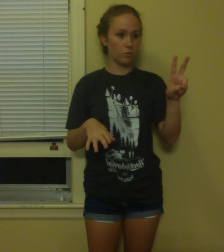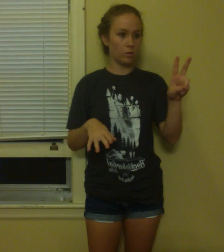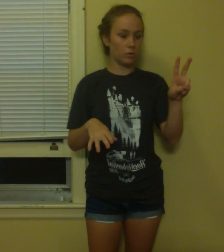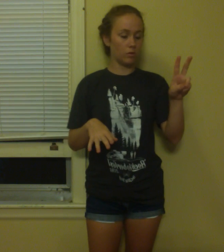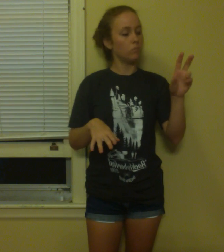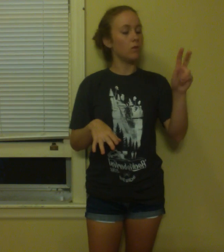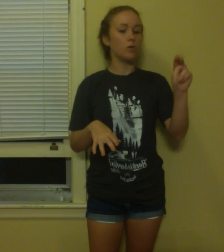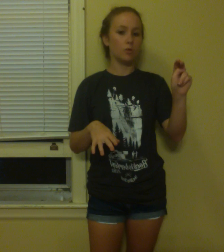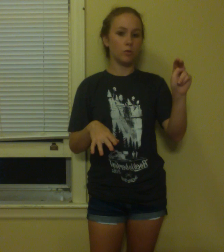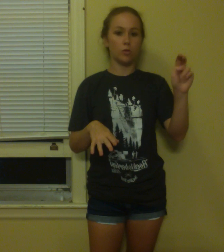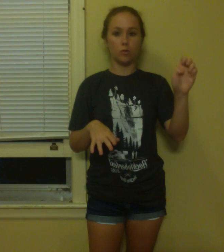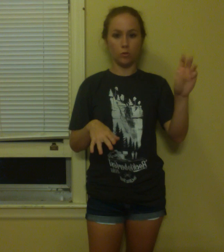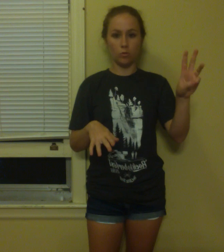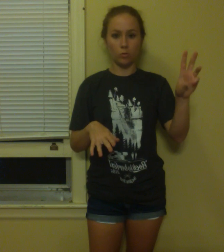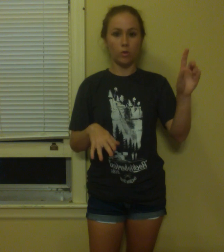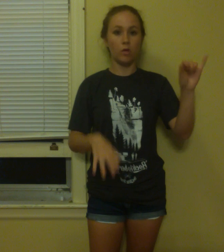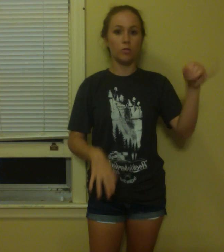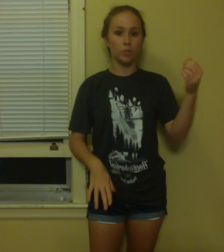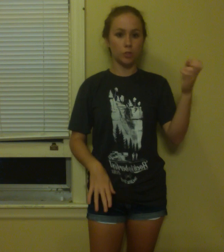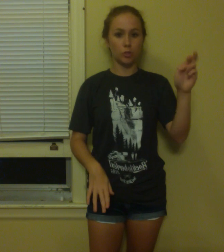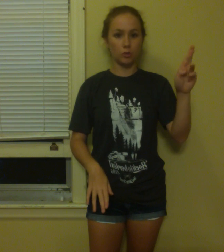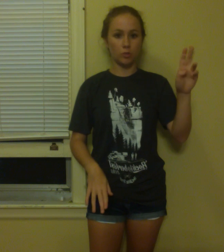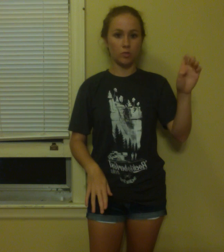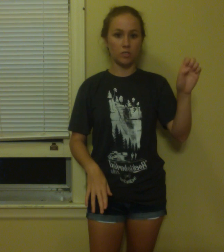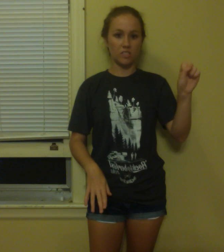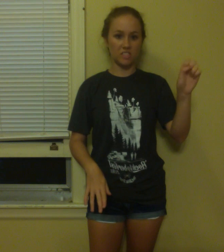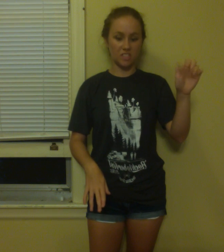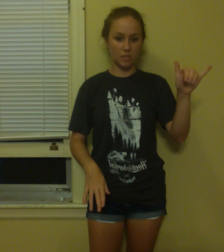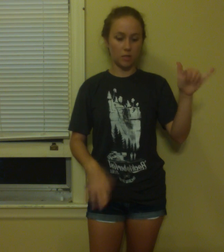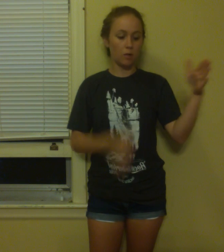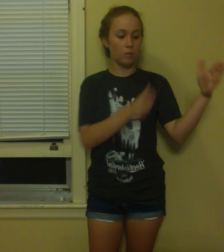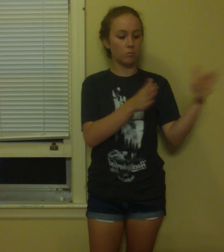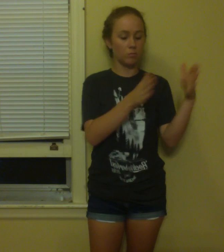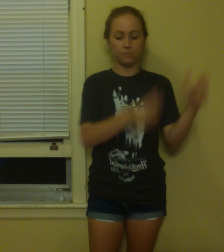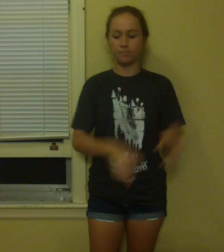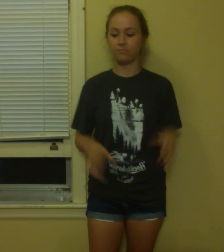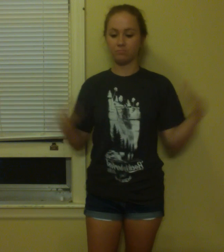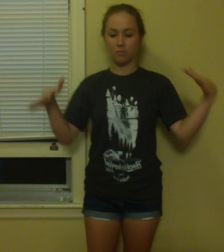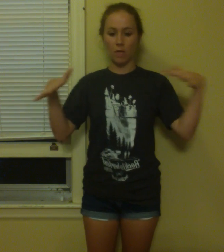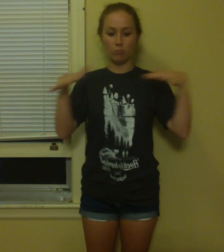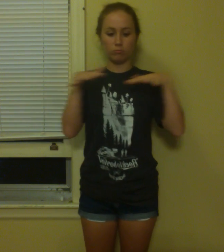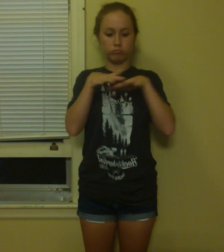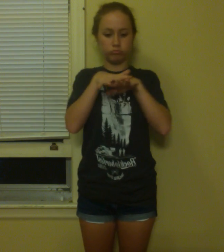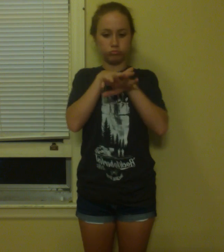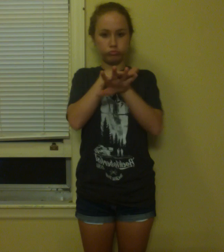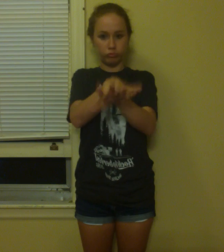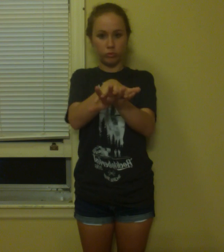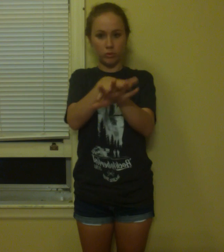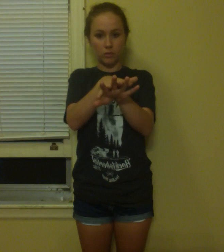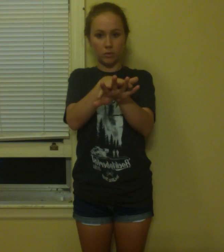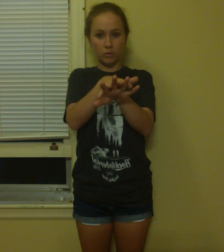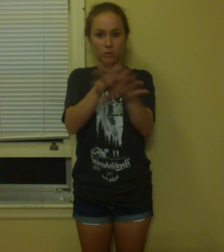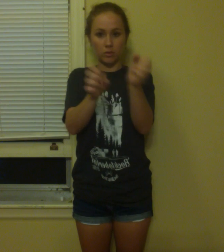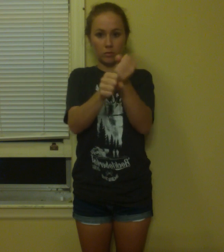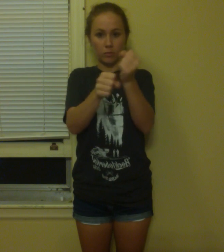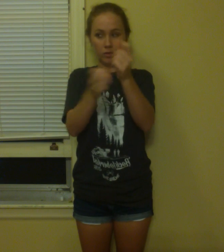has set up our legislative branch, or our Congress in the United States today. Remember the fancy word that we have for this?